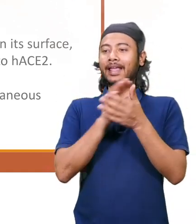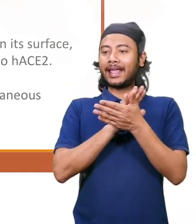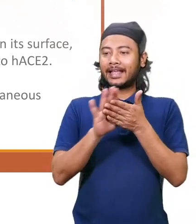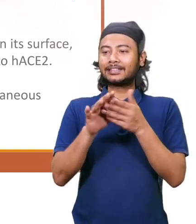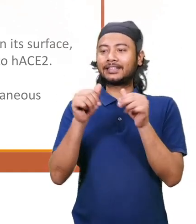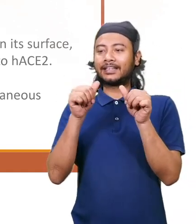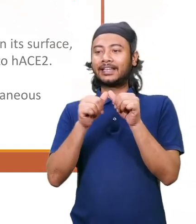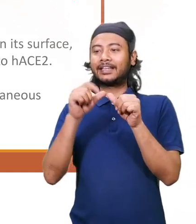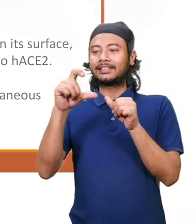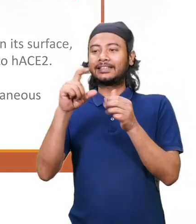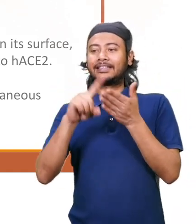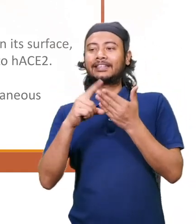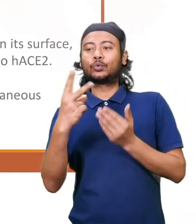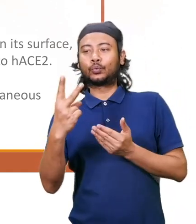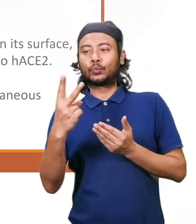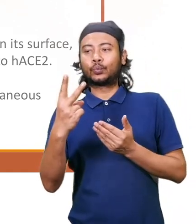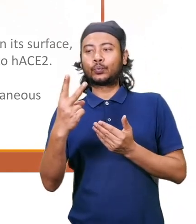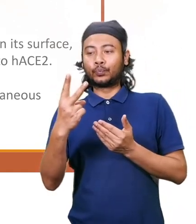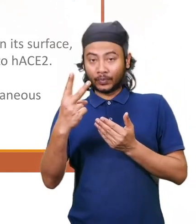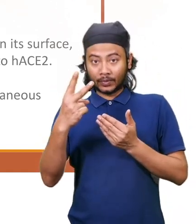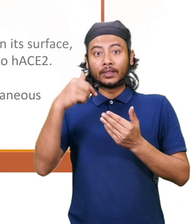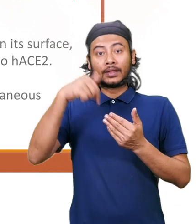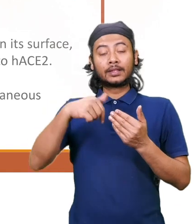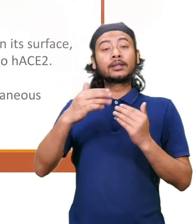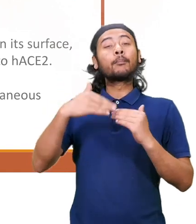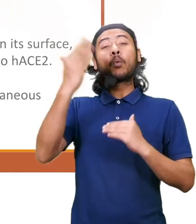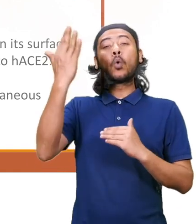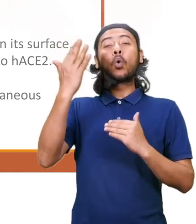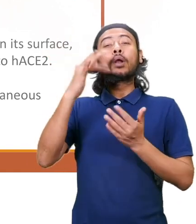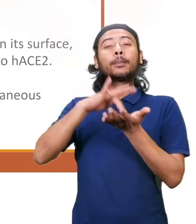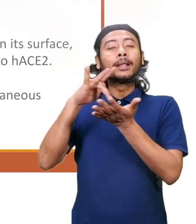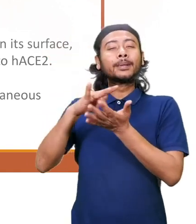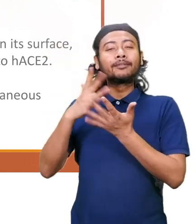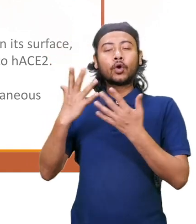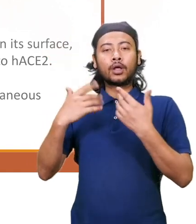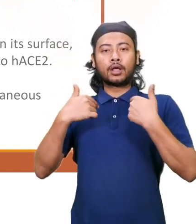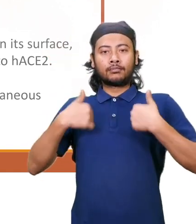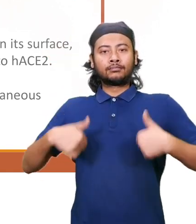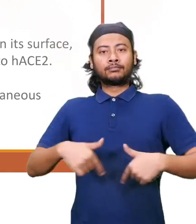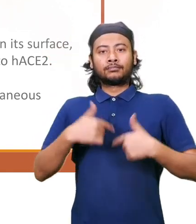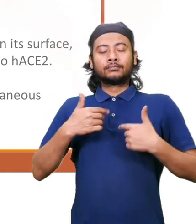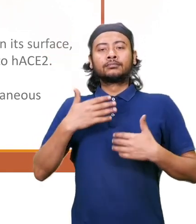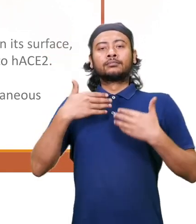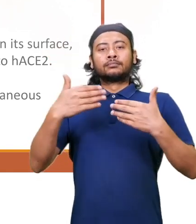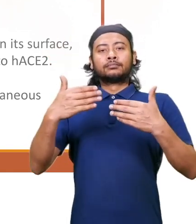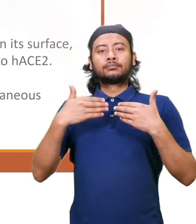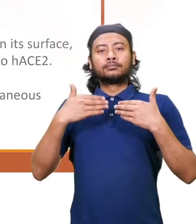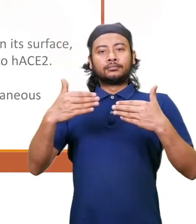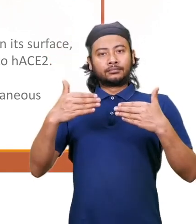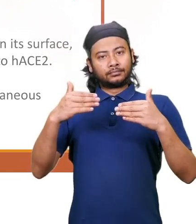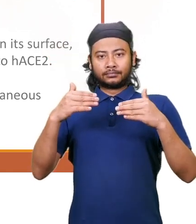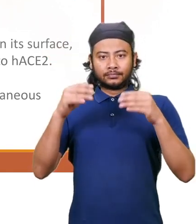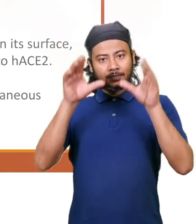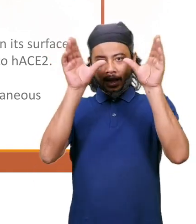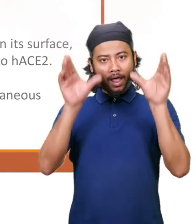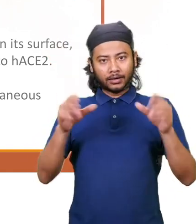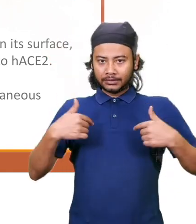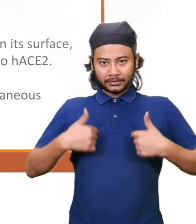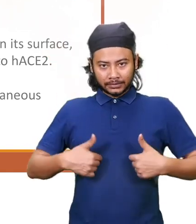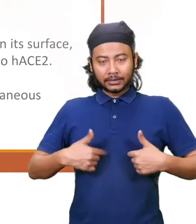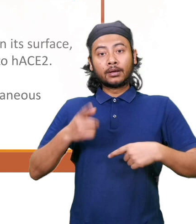human angiotensin converting enzyme. It is expressed on the surface of many cell types, particularly on lungs